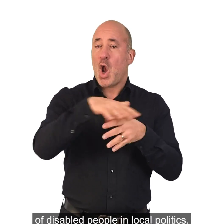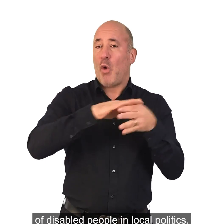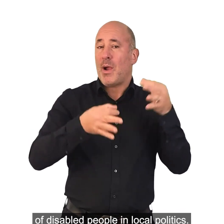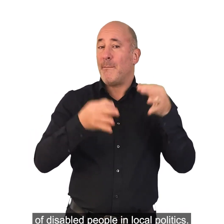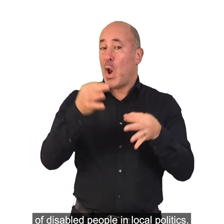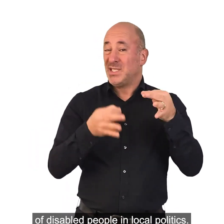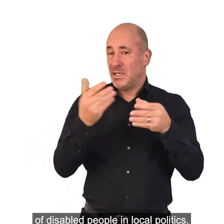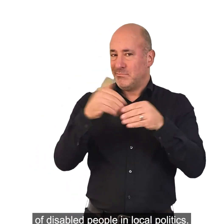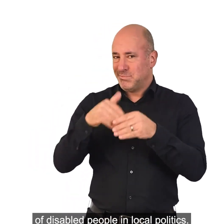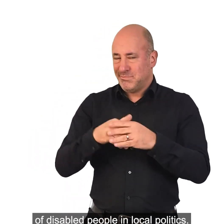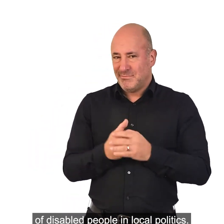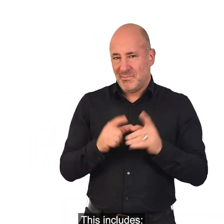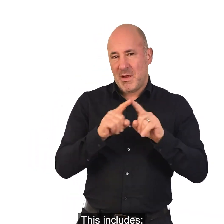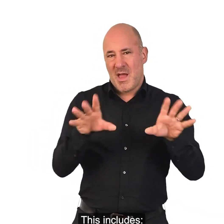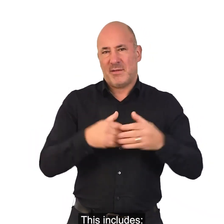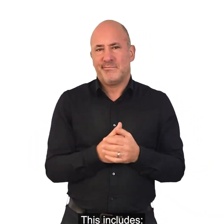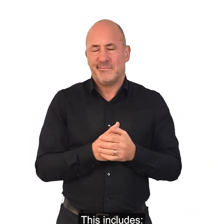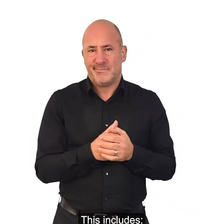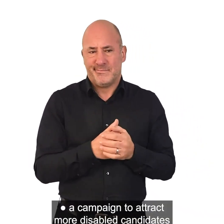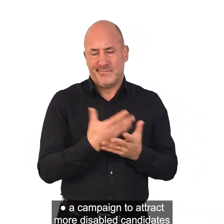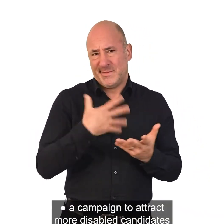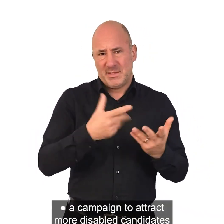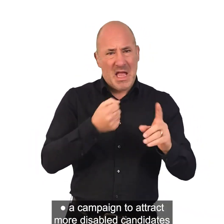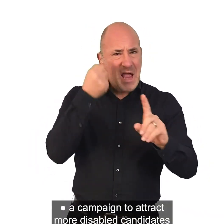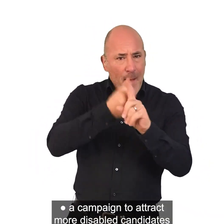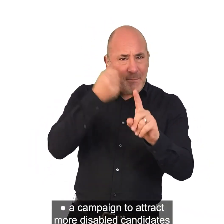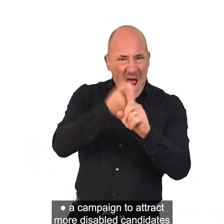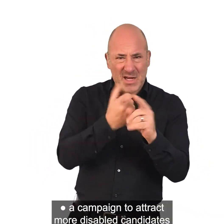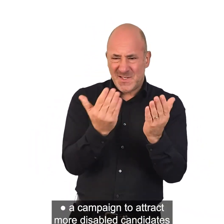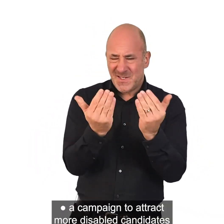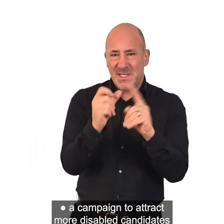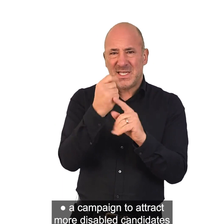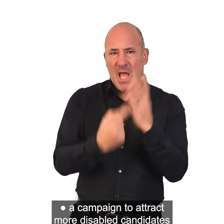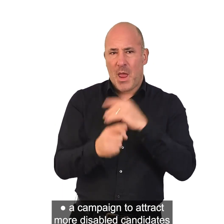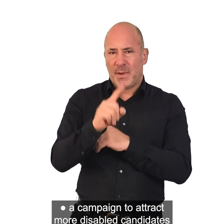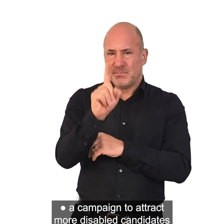politics. This includes a campaign to attract more disabled candidates,